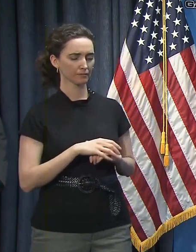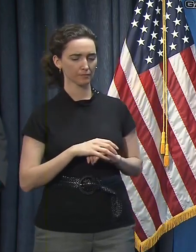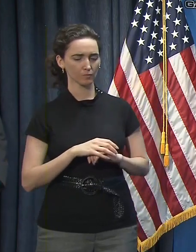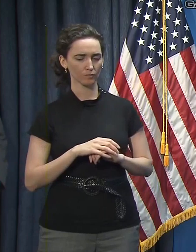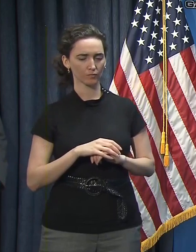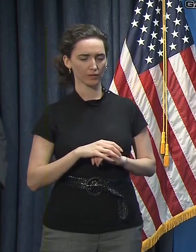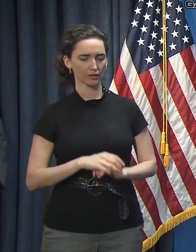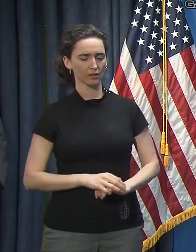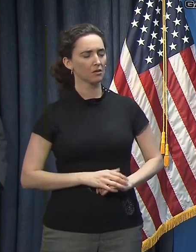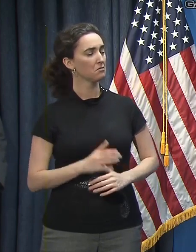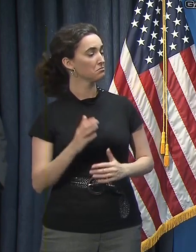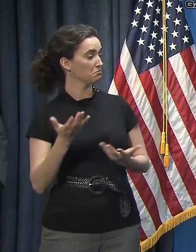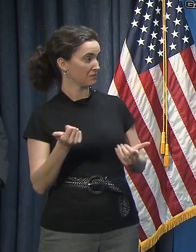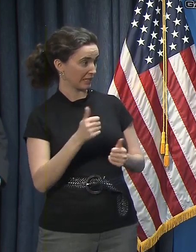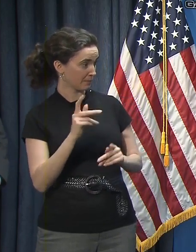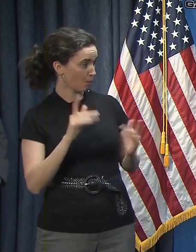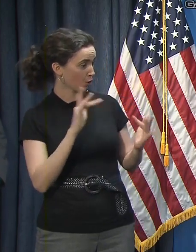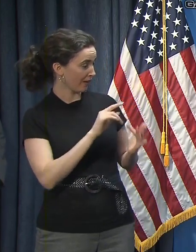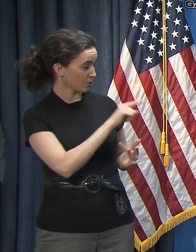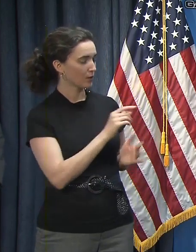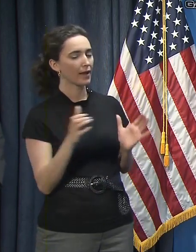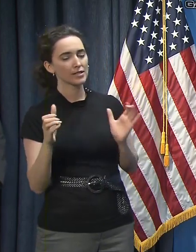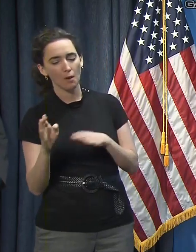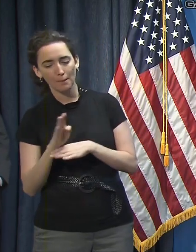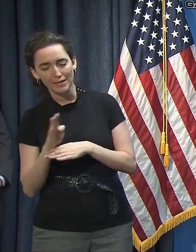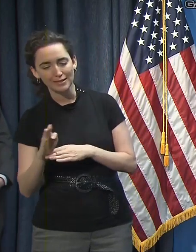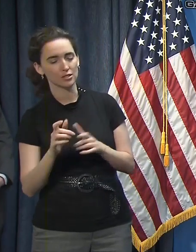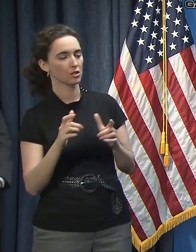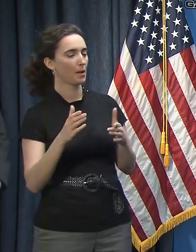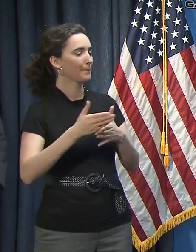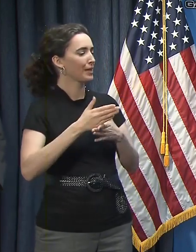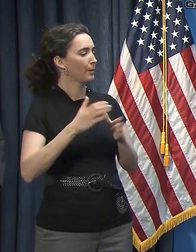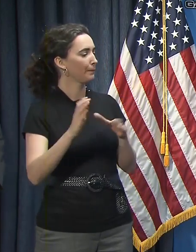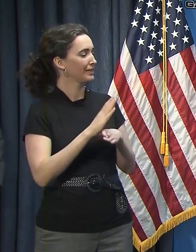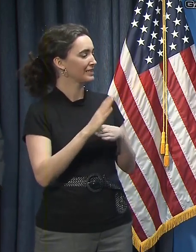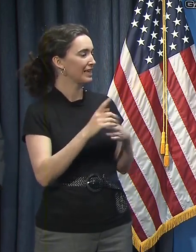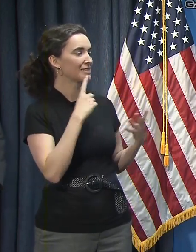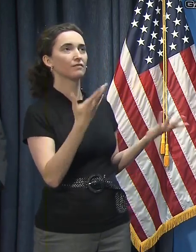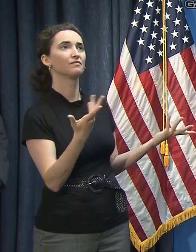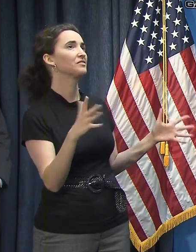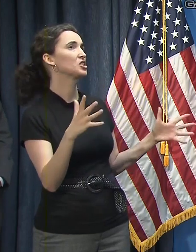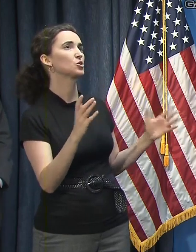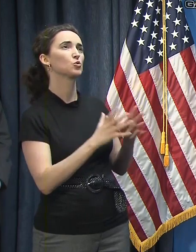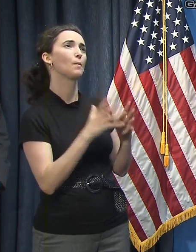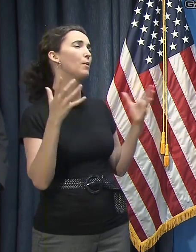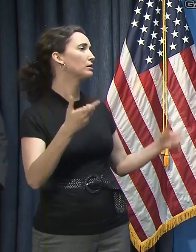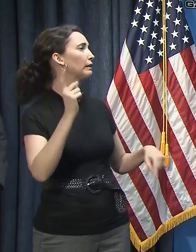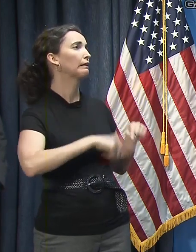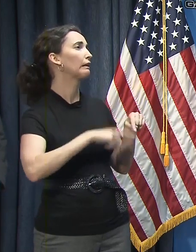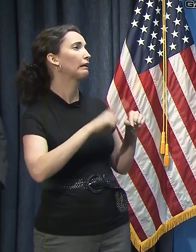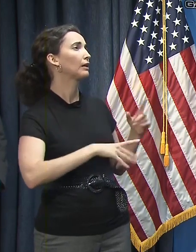even mid-sized businesses, saying, you know what, I can't hold out anymore. Mm-hmm.